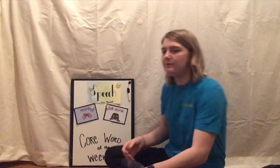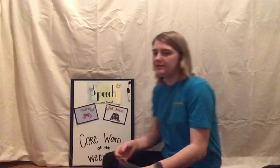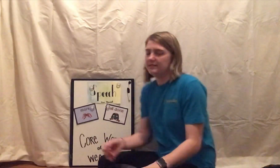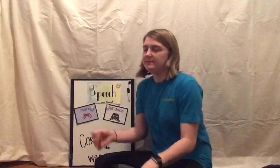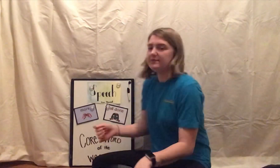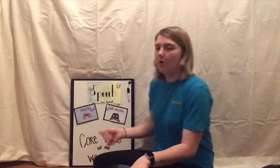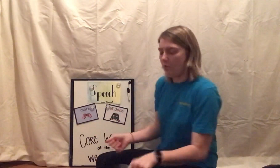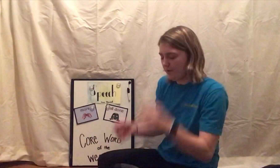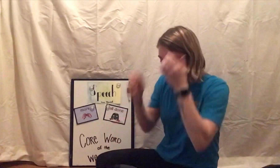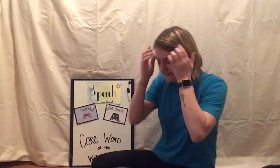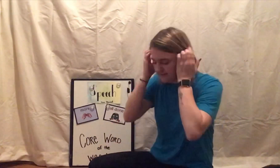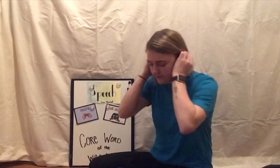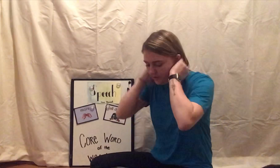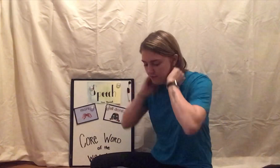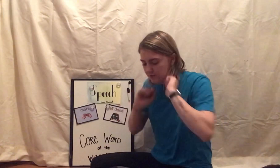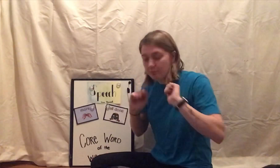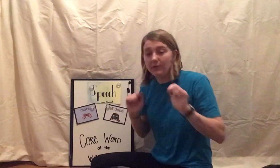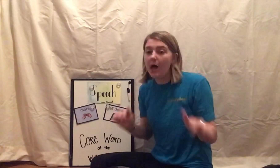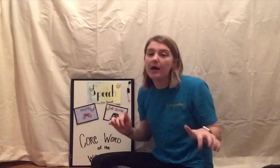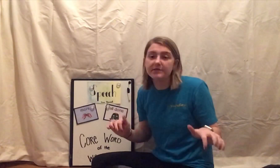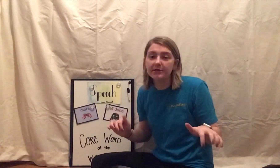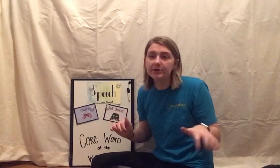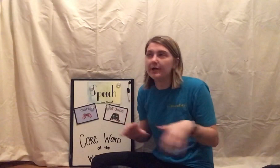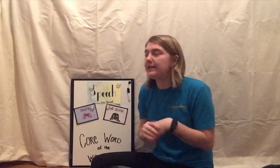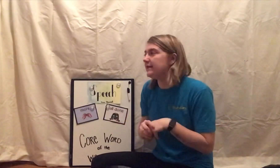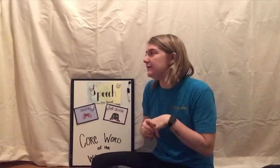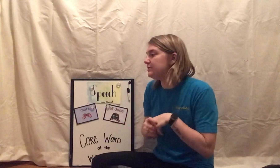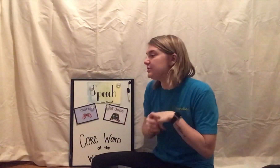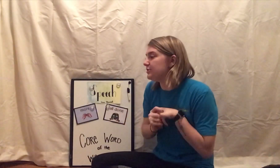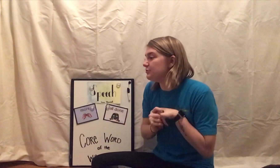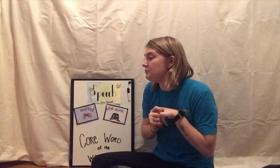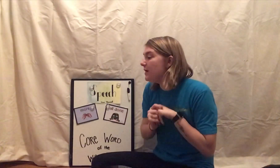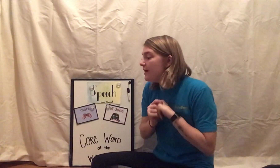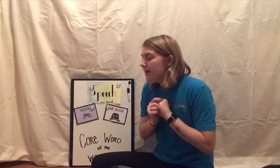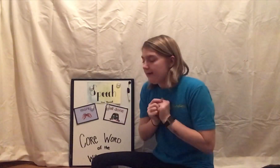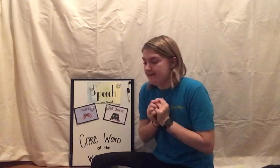some toys. So blocks are a great thing to do.